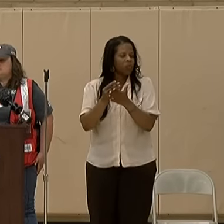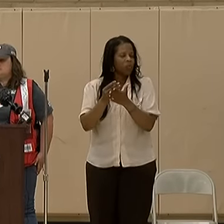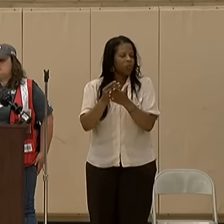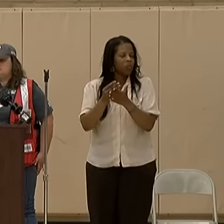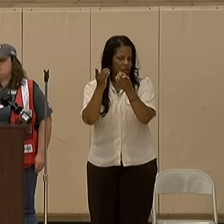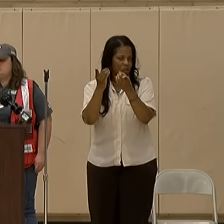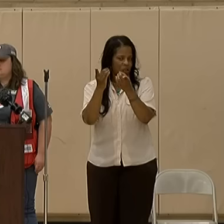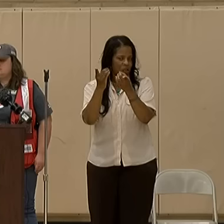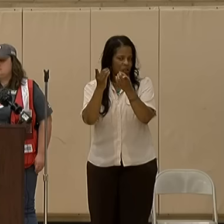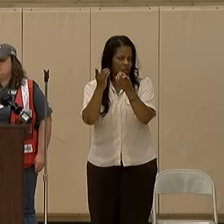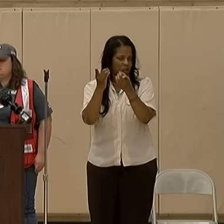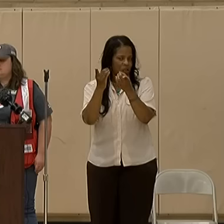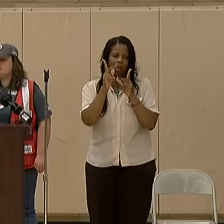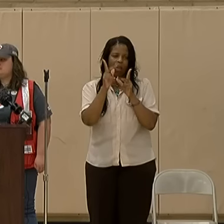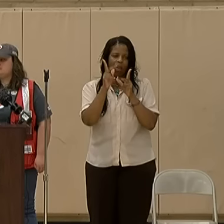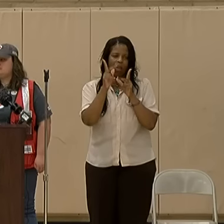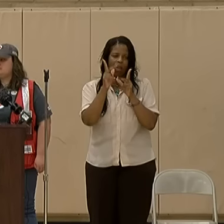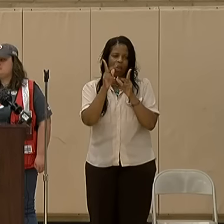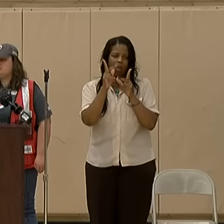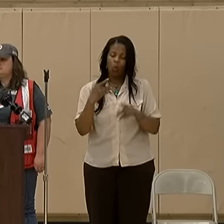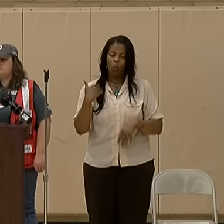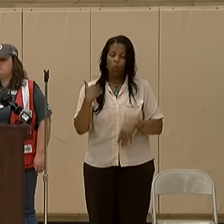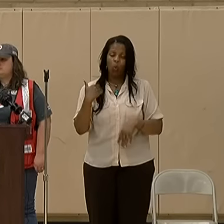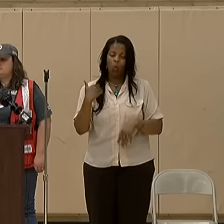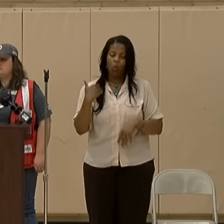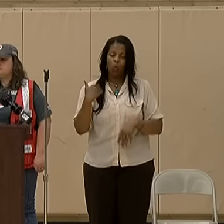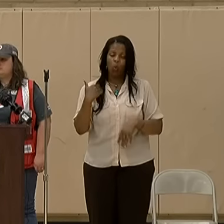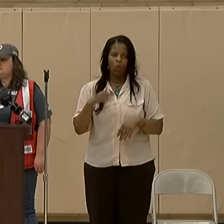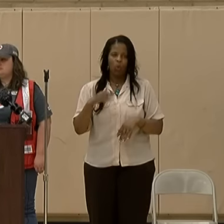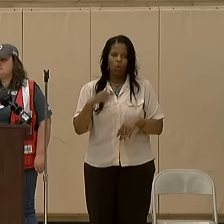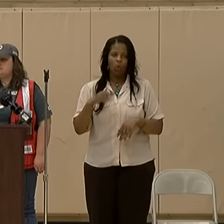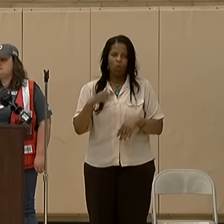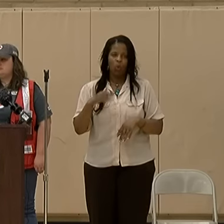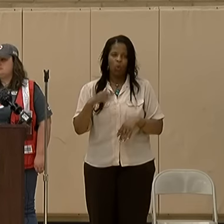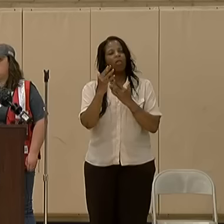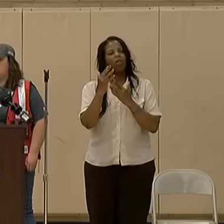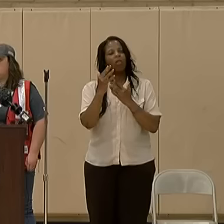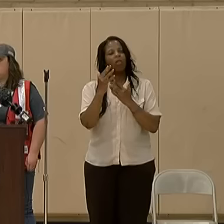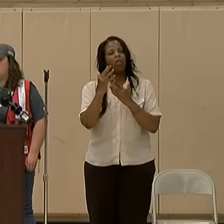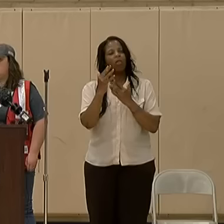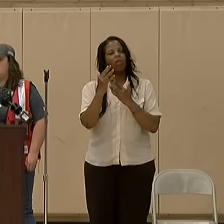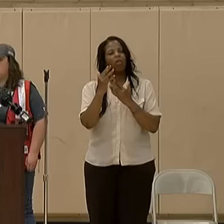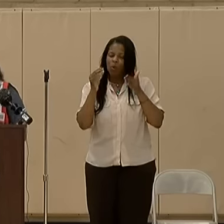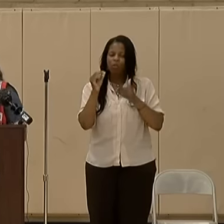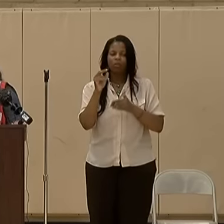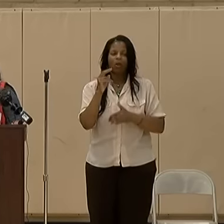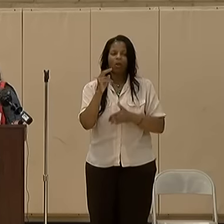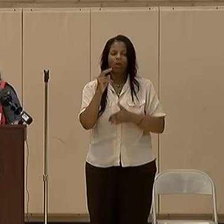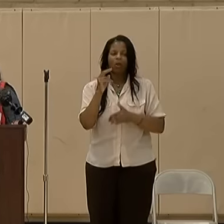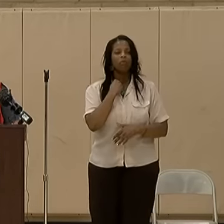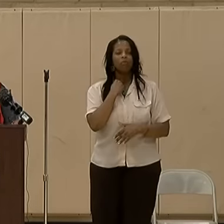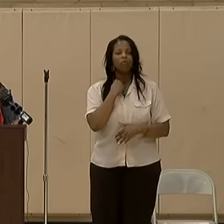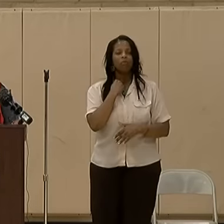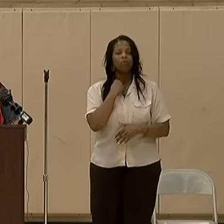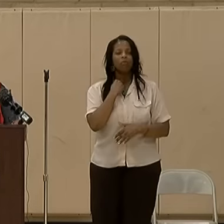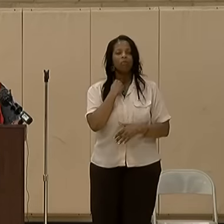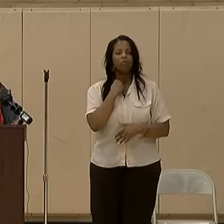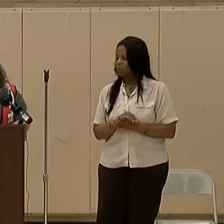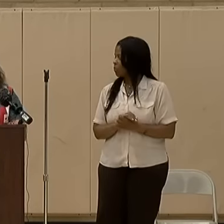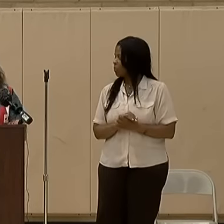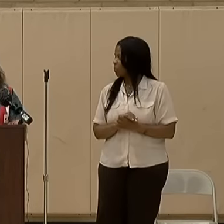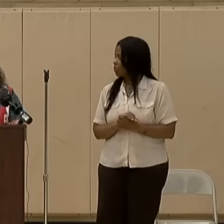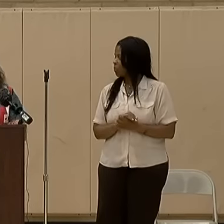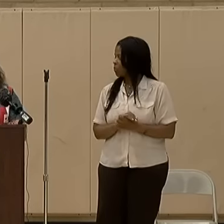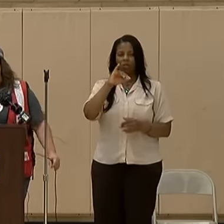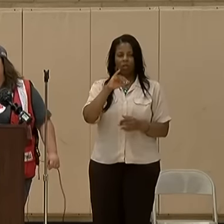because there's a lot of people impacted by this fire. We'd like to focus on the victims. Anything you'd like to add, Jessica? Yeah. Hi,